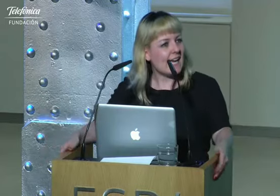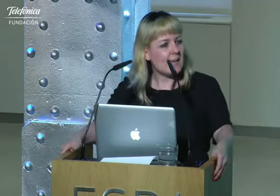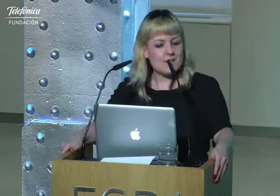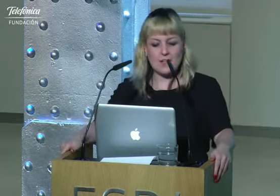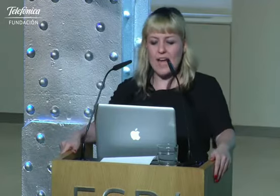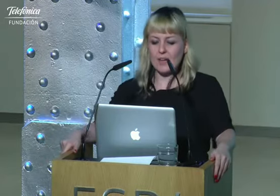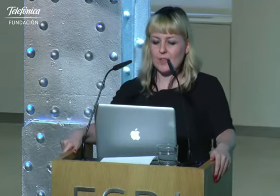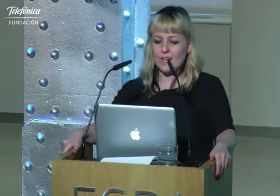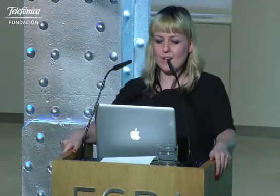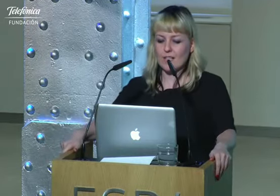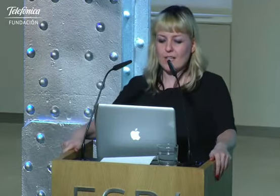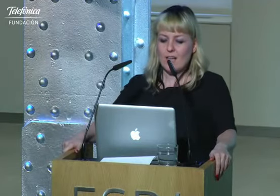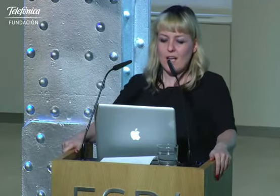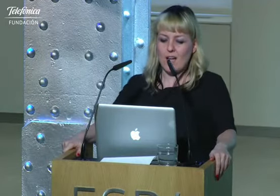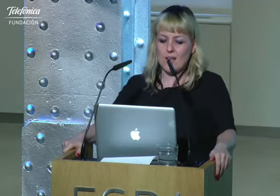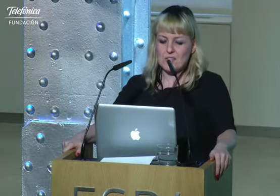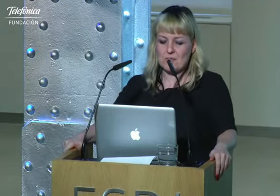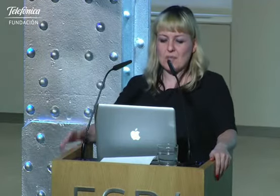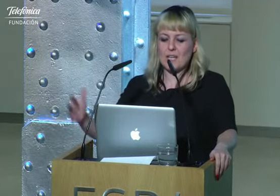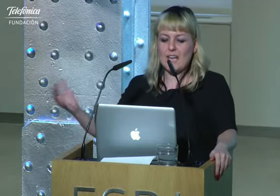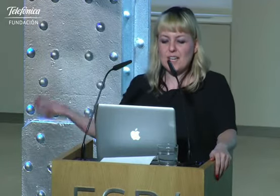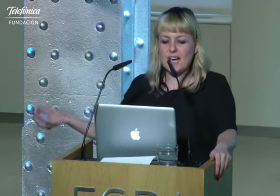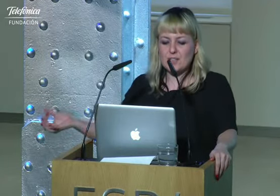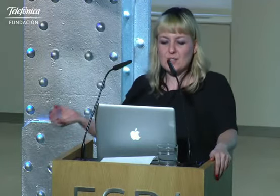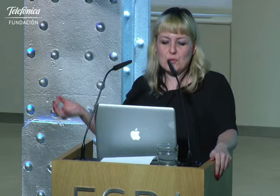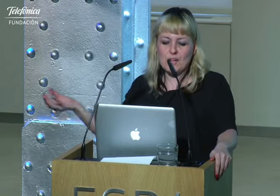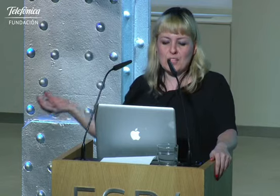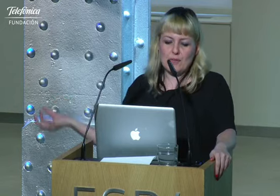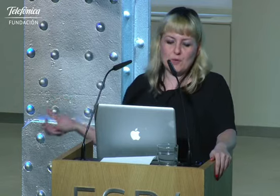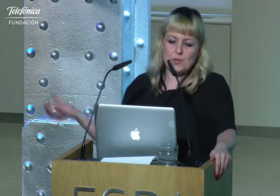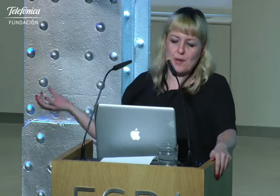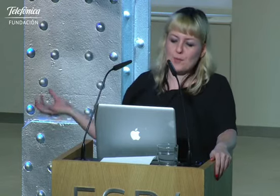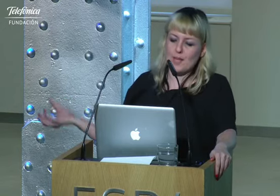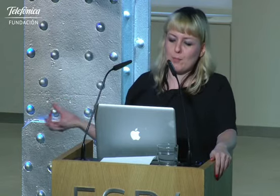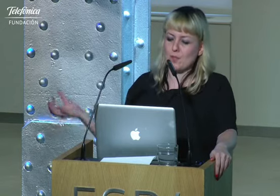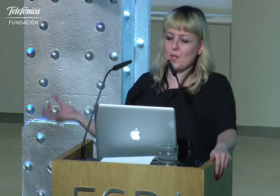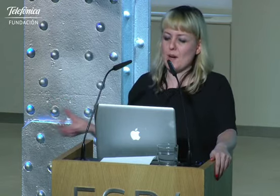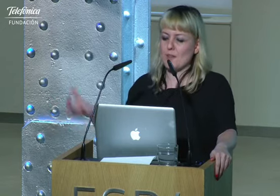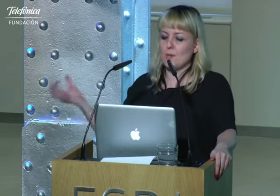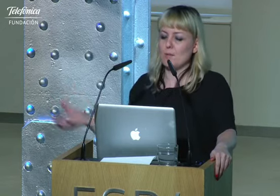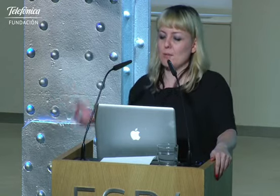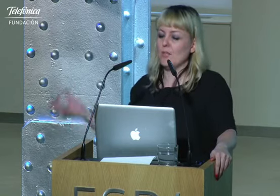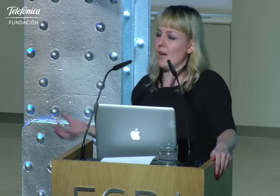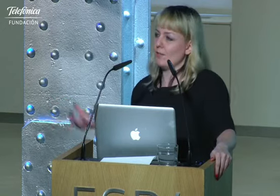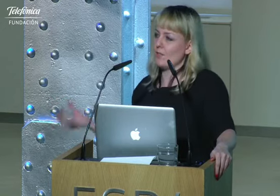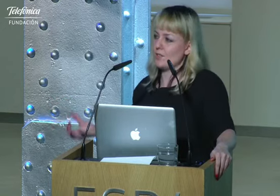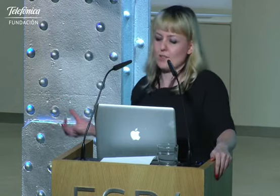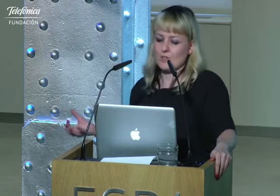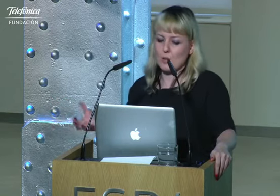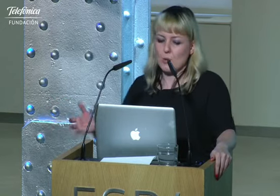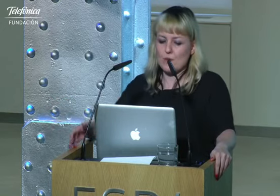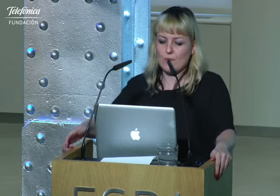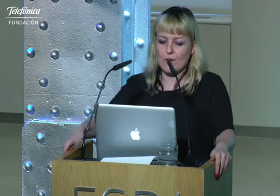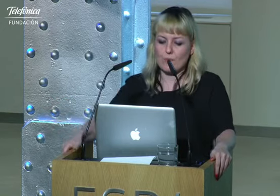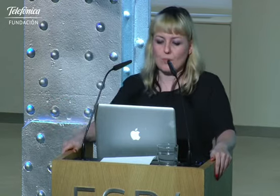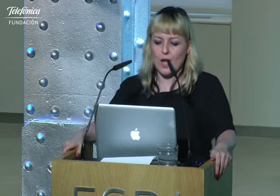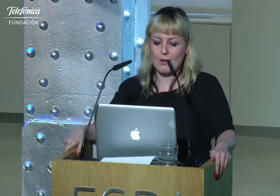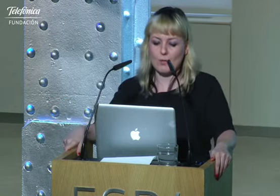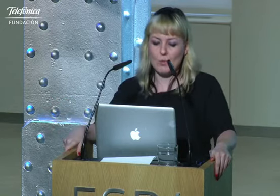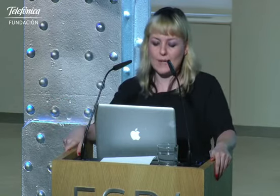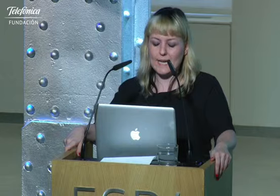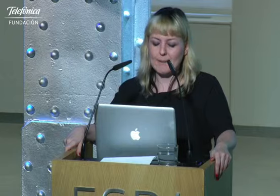indie games that are out there. So, how can you achieve your dreams without pushing away the people you love, for instance, is a quote